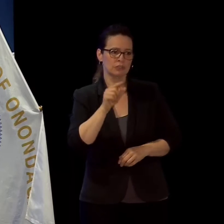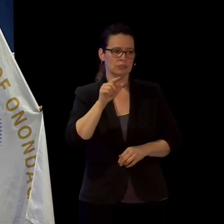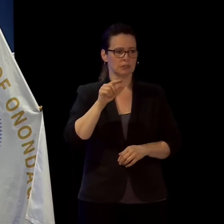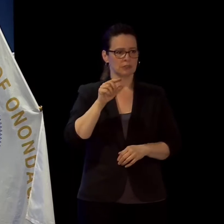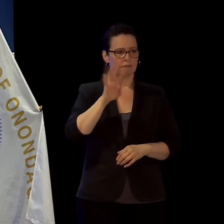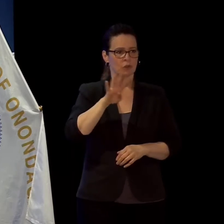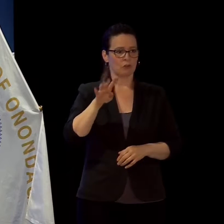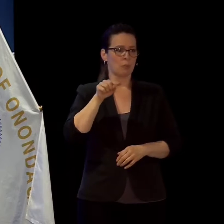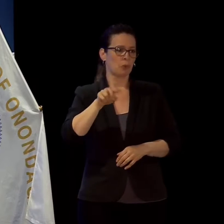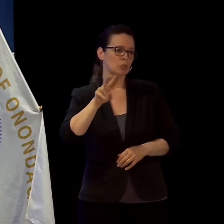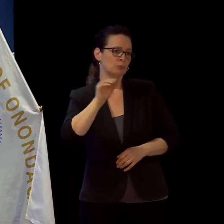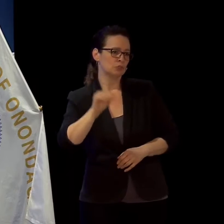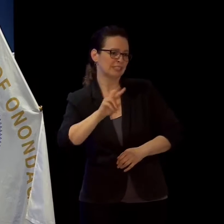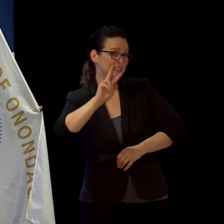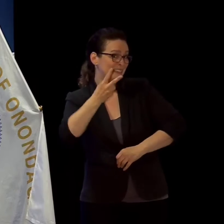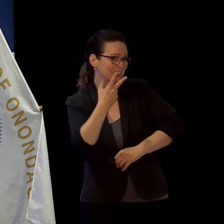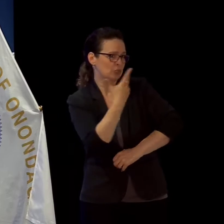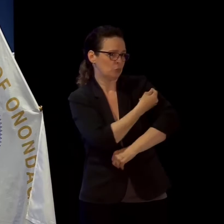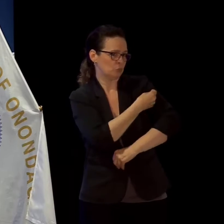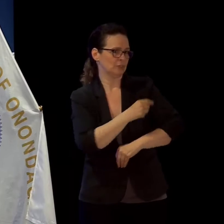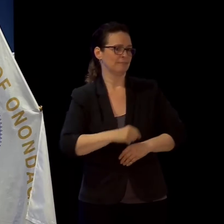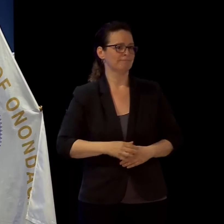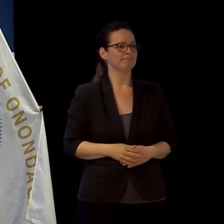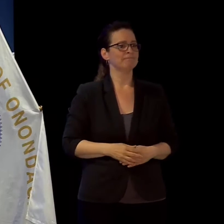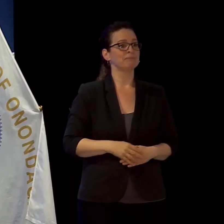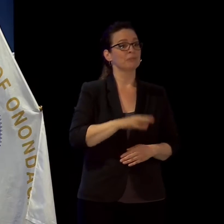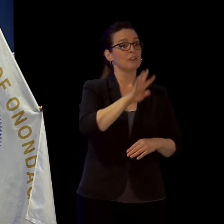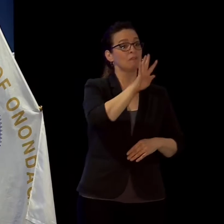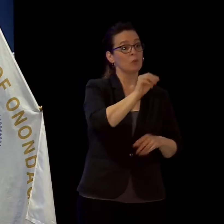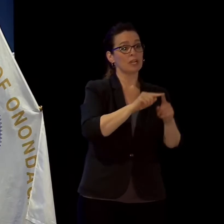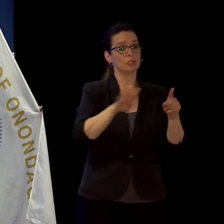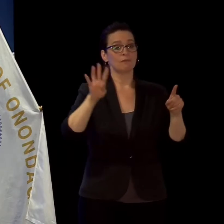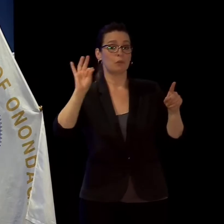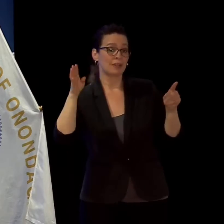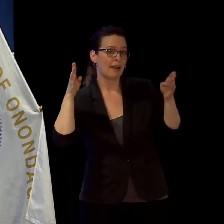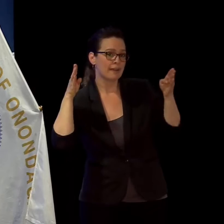34.2% second dose. 40 to 49,